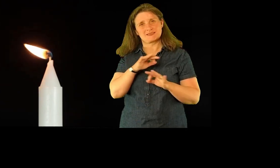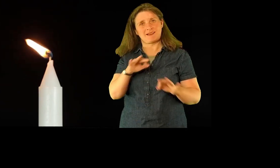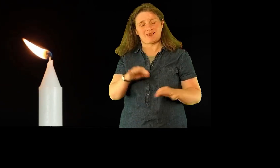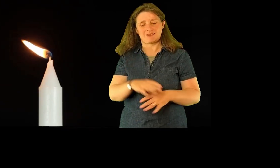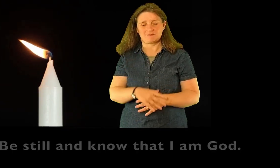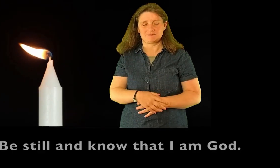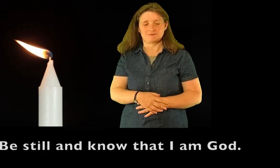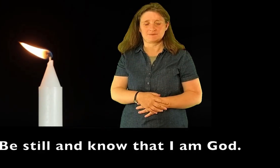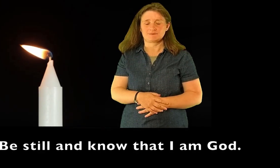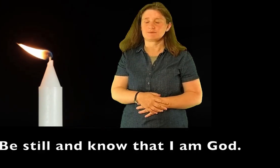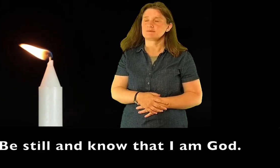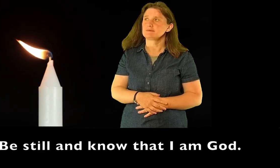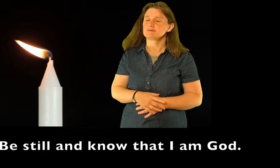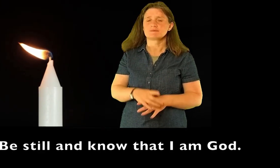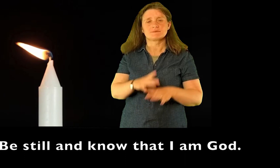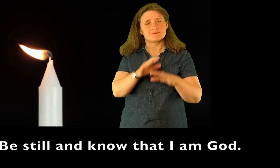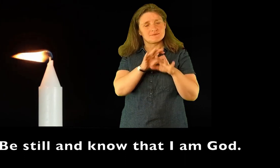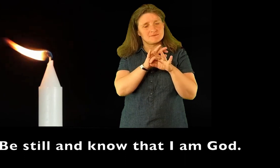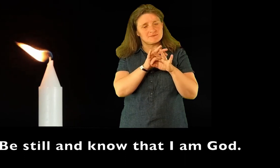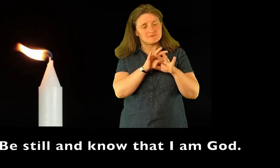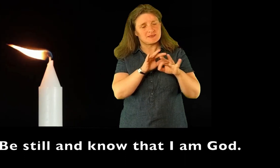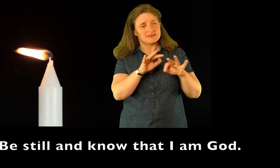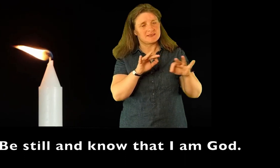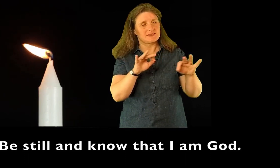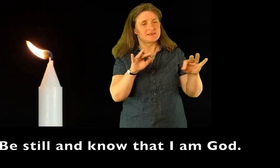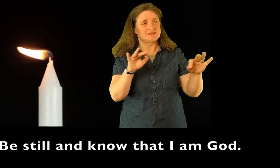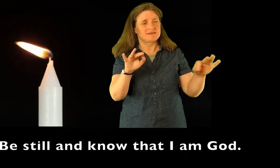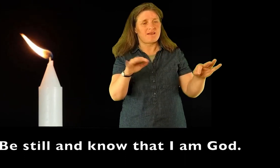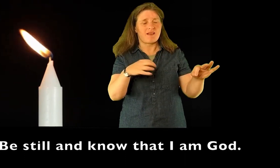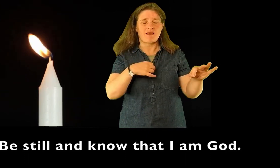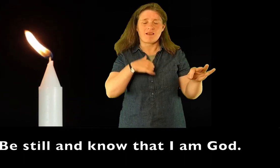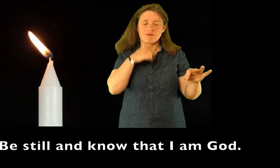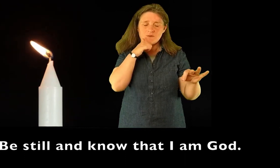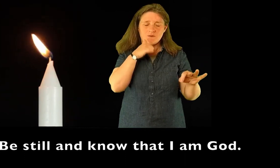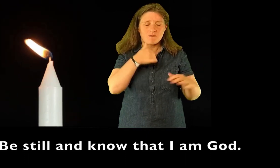Be still and know that I am God.